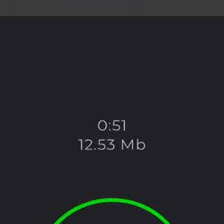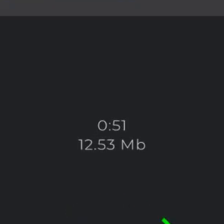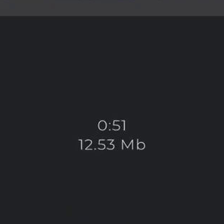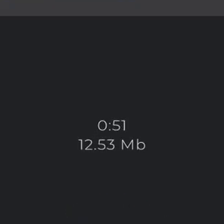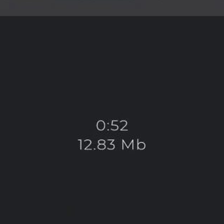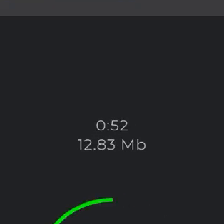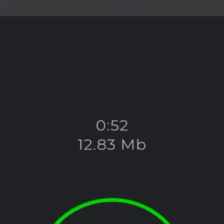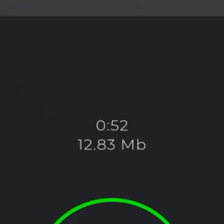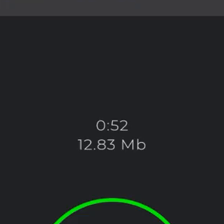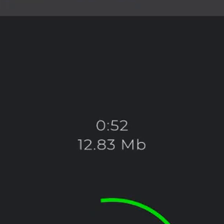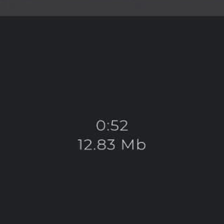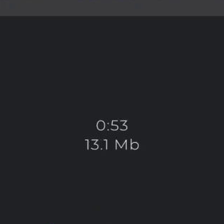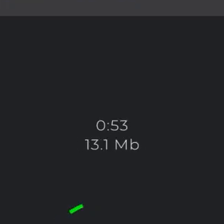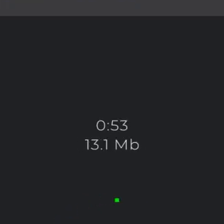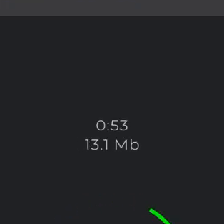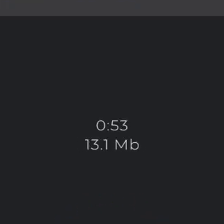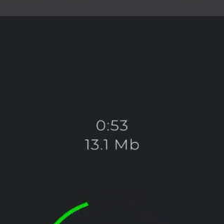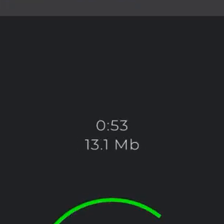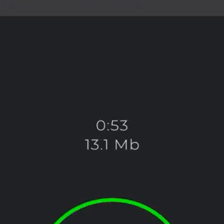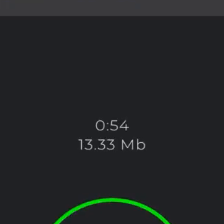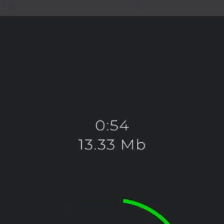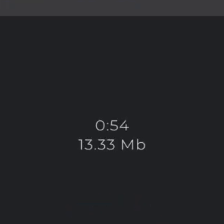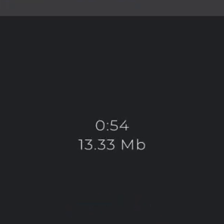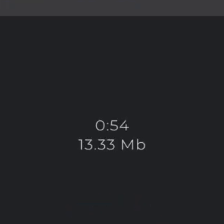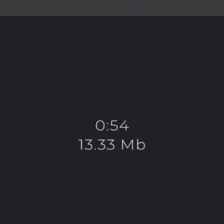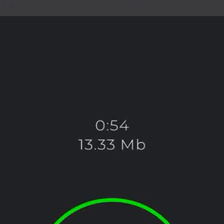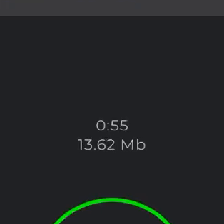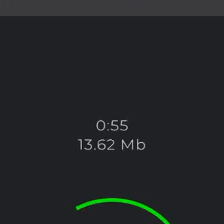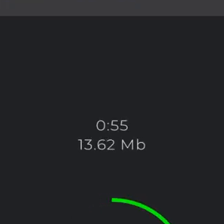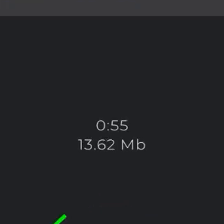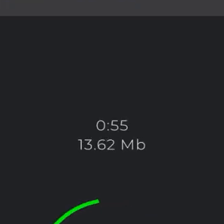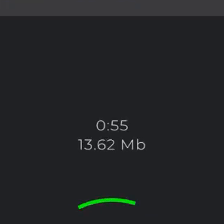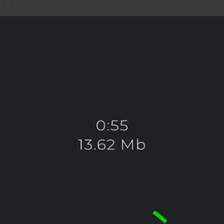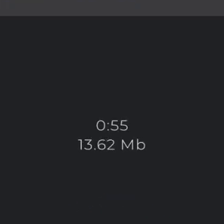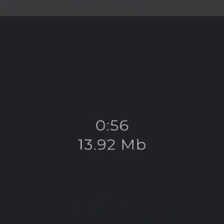the sign language message.